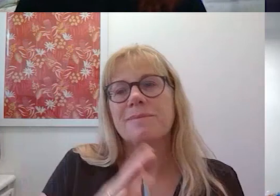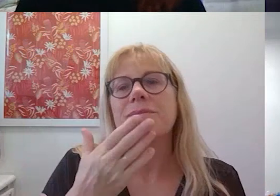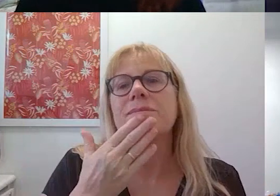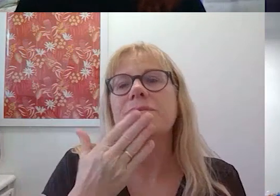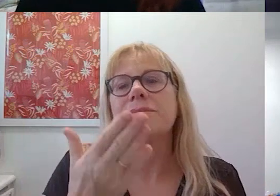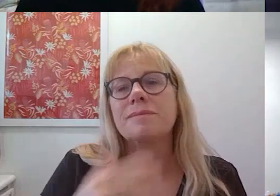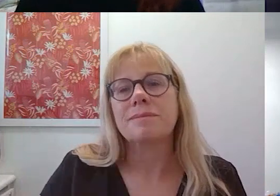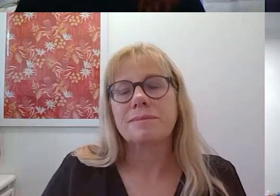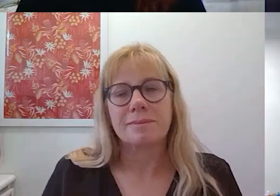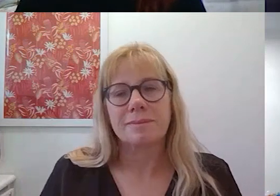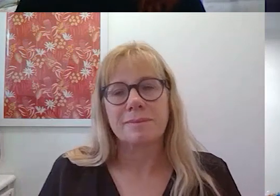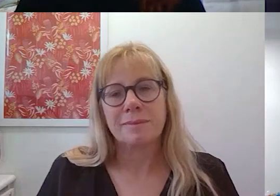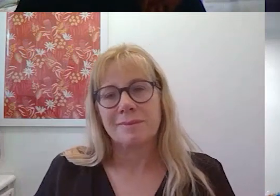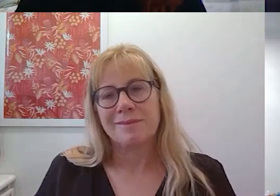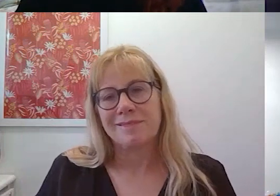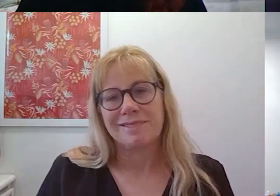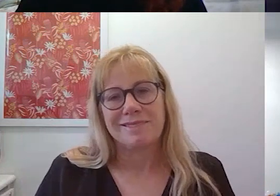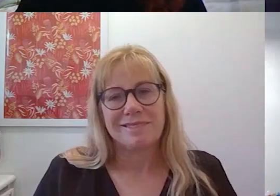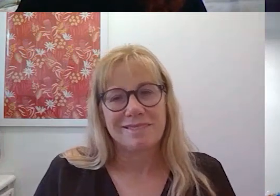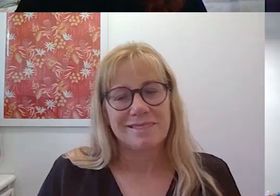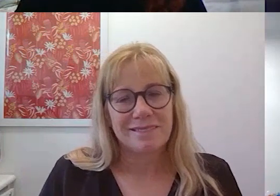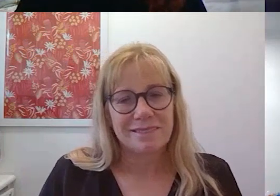those books.